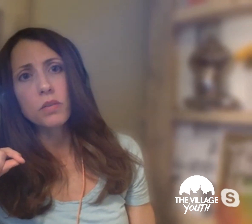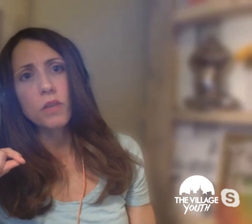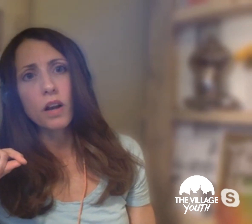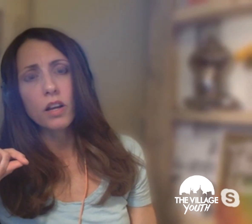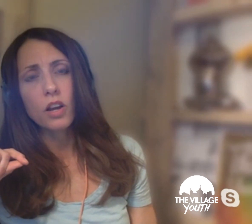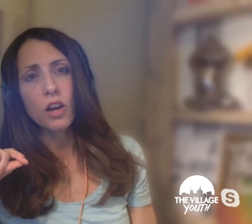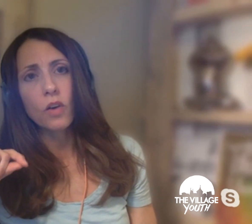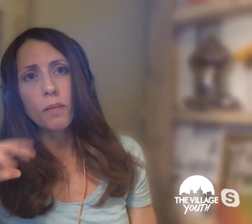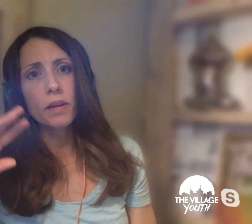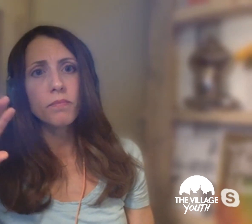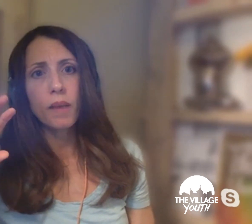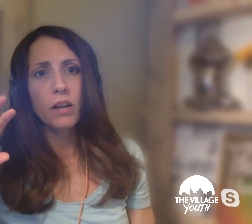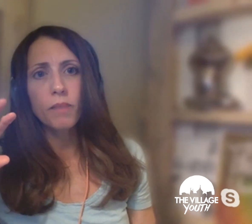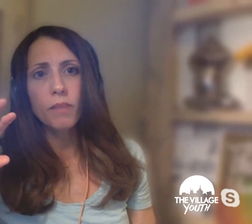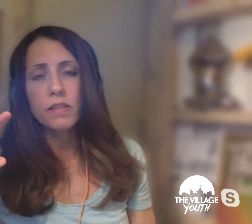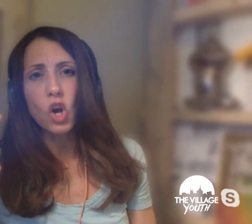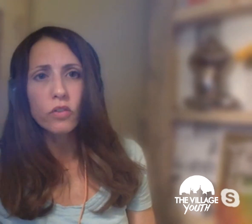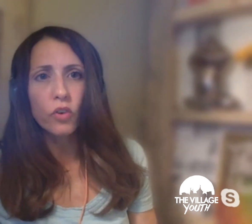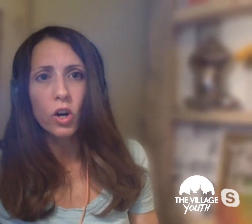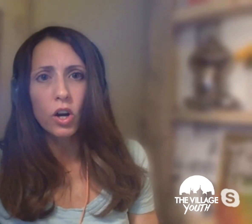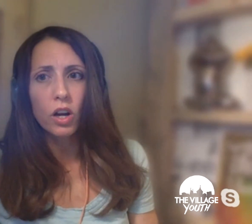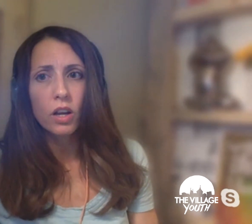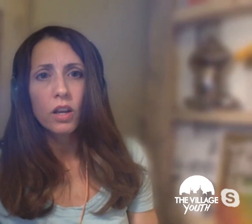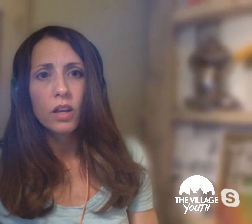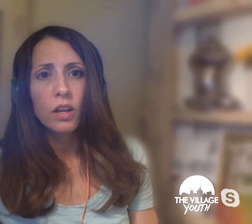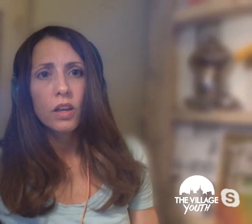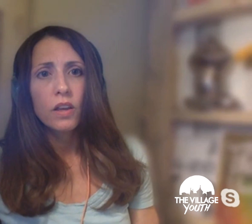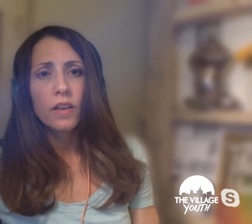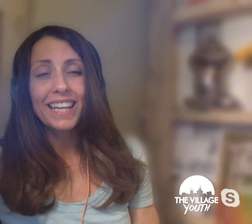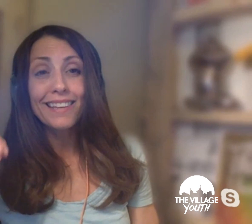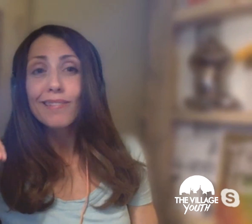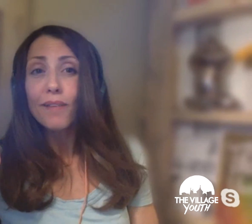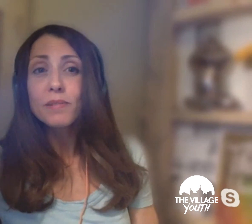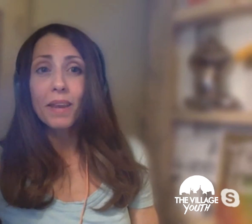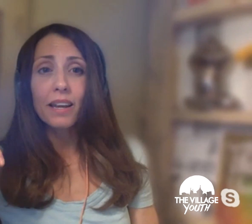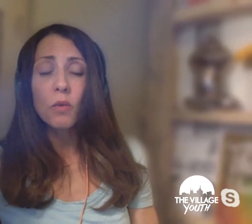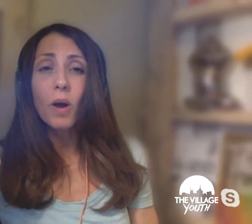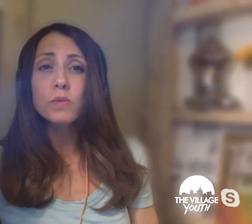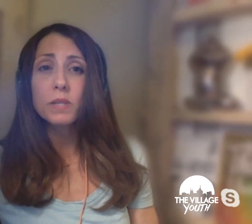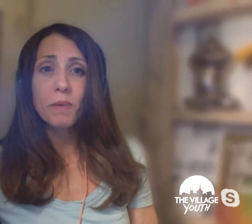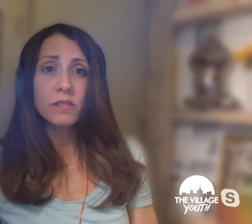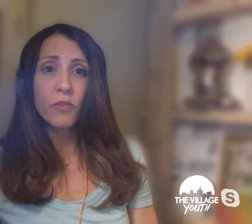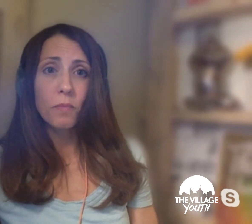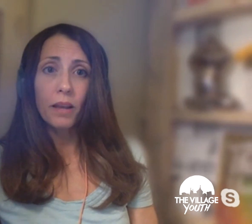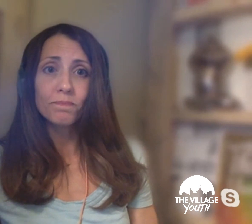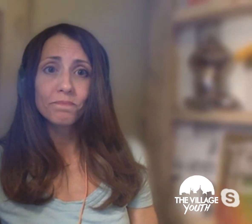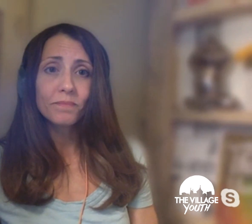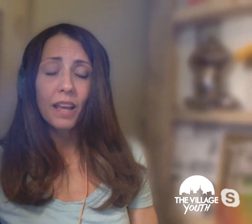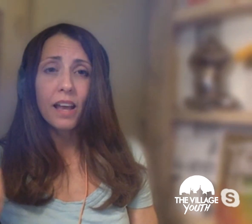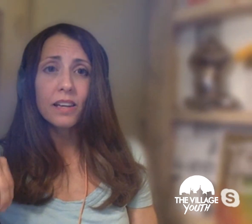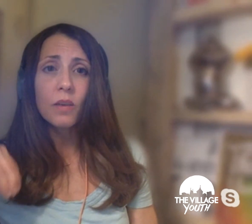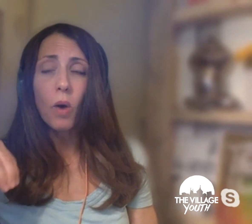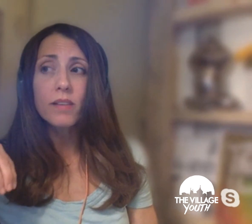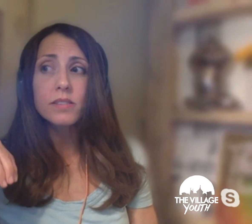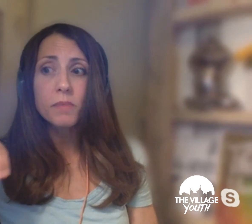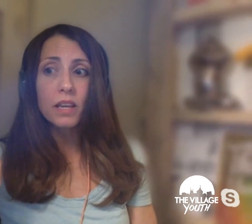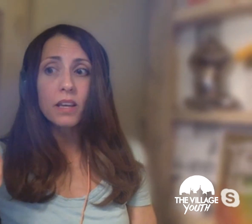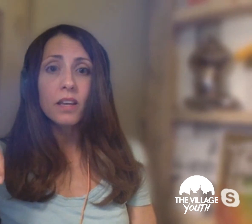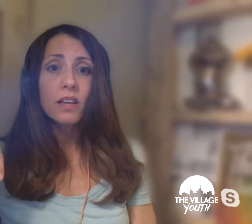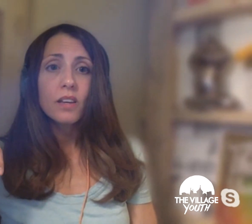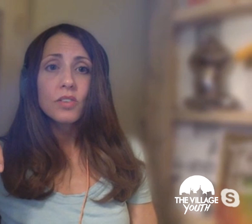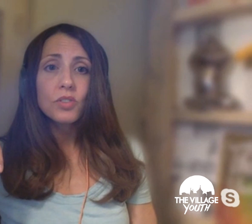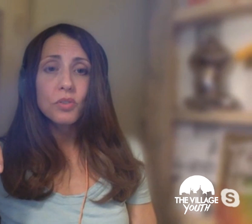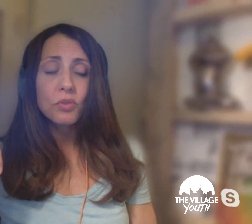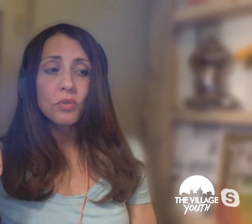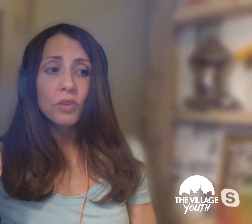what I can do there, and I'm going to make this hard for her. Like, he loves me and he wants what's best for me, and he wants